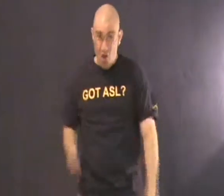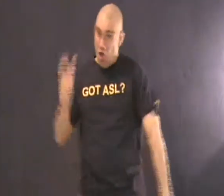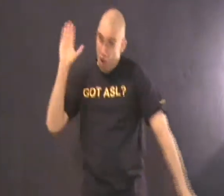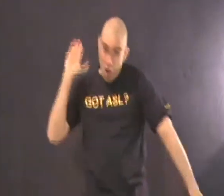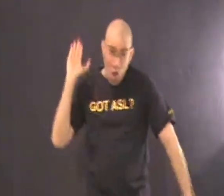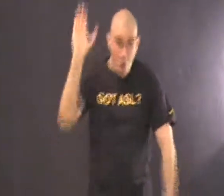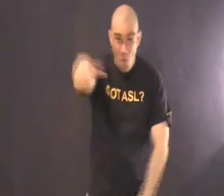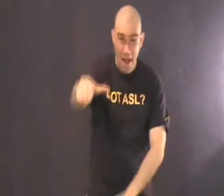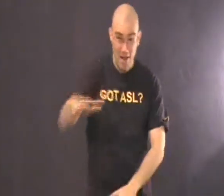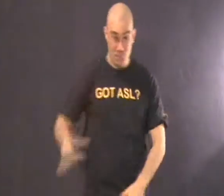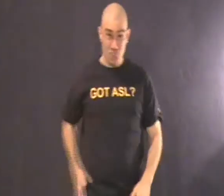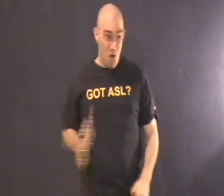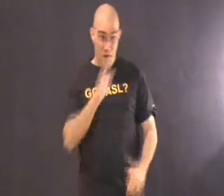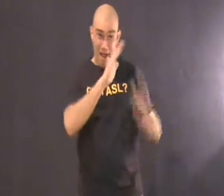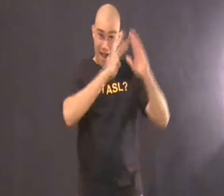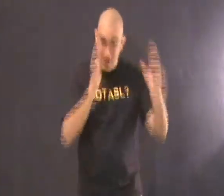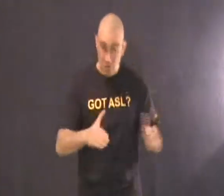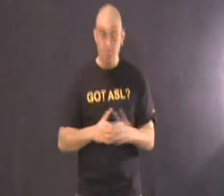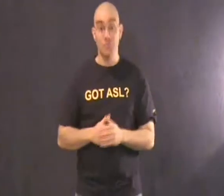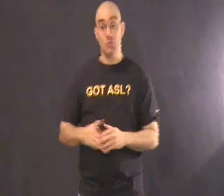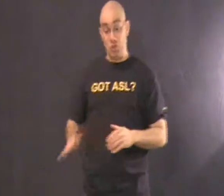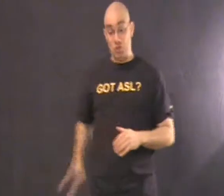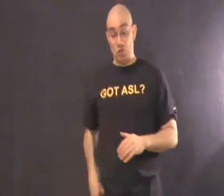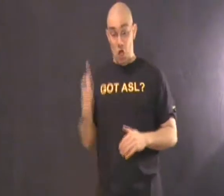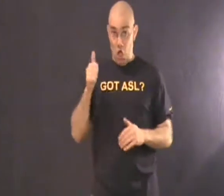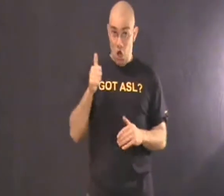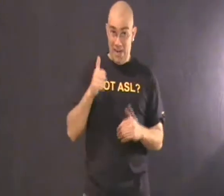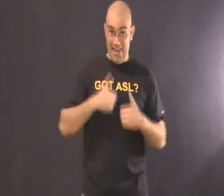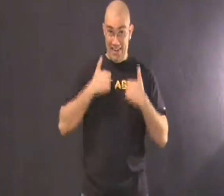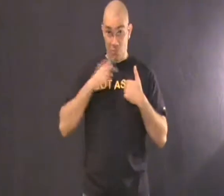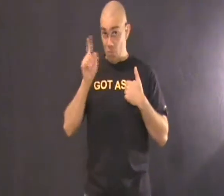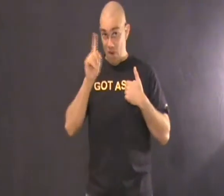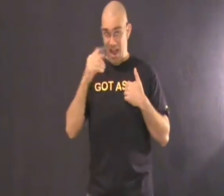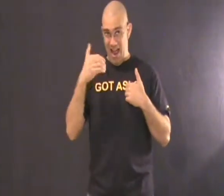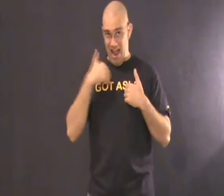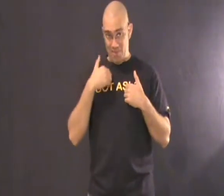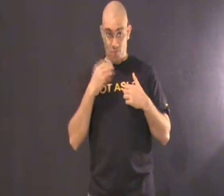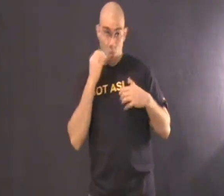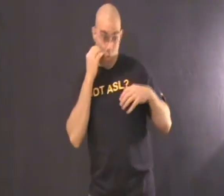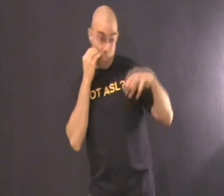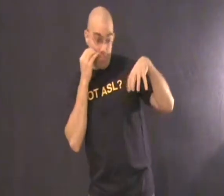no way my cat was giving up then. My cat chased that dog all the way to its house.